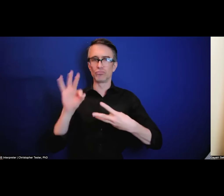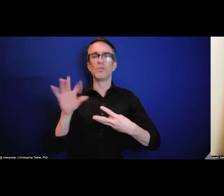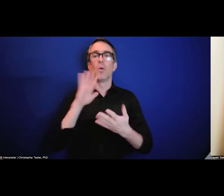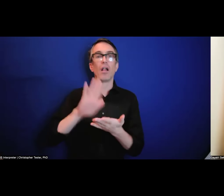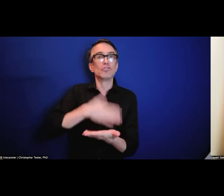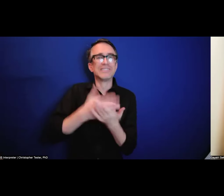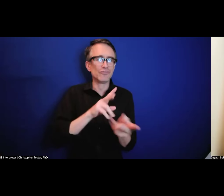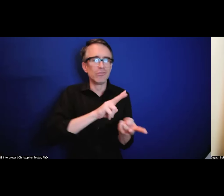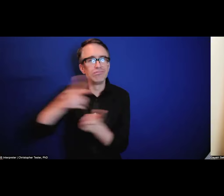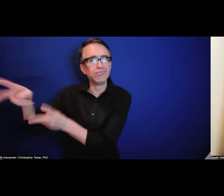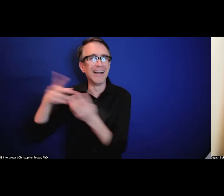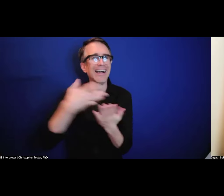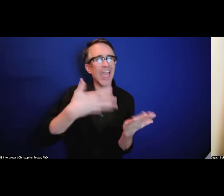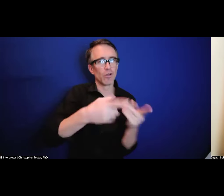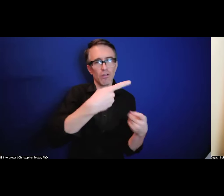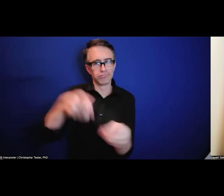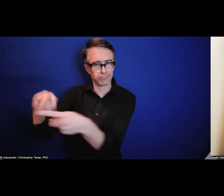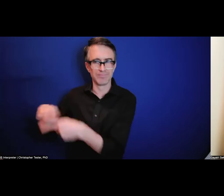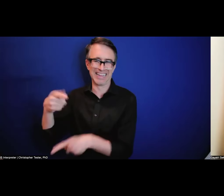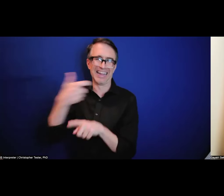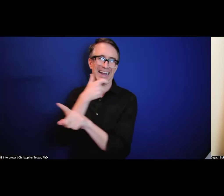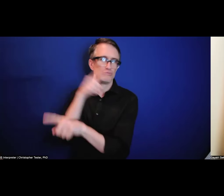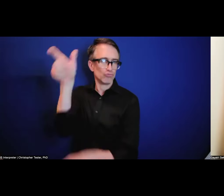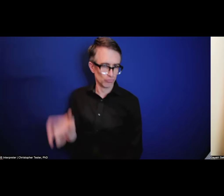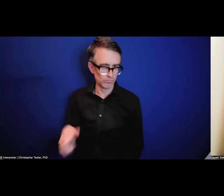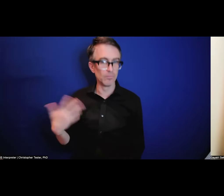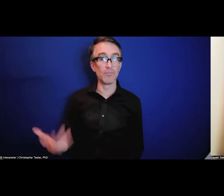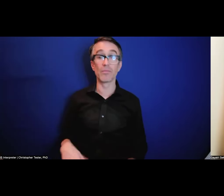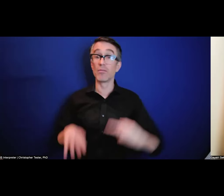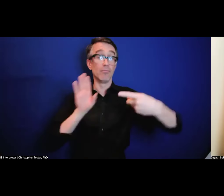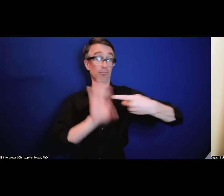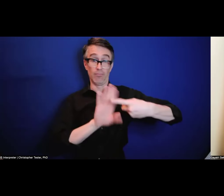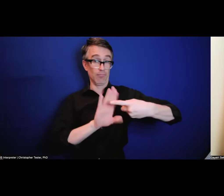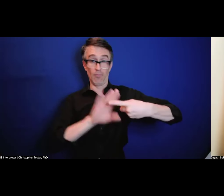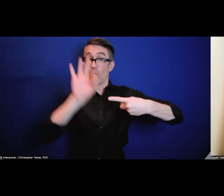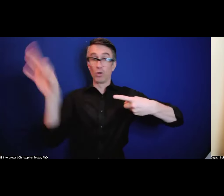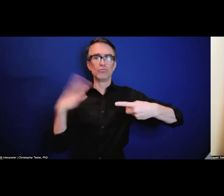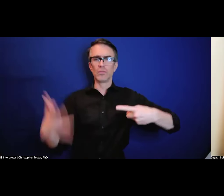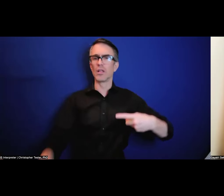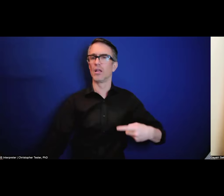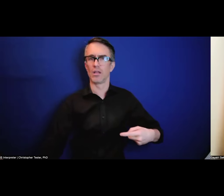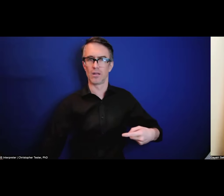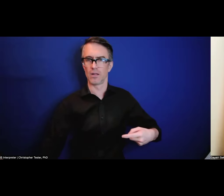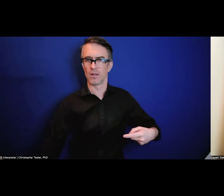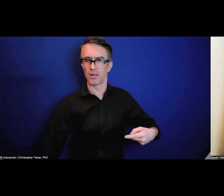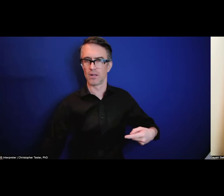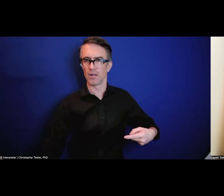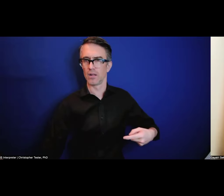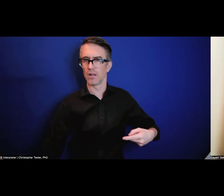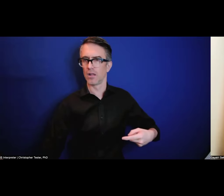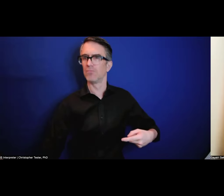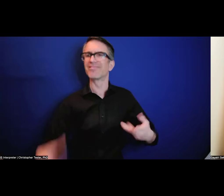what are the biggest health financing challenges limiting access to healthcare for people